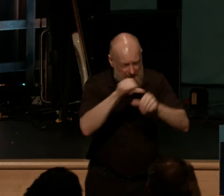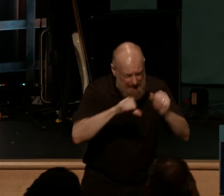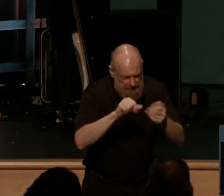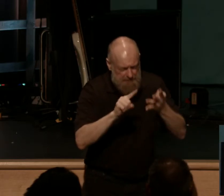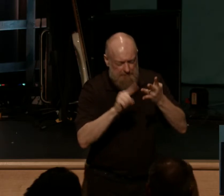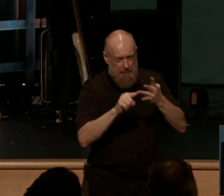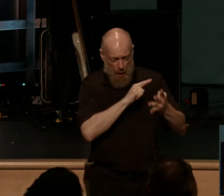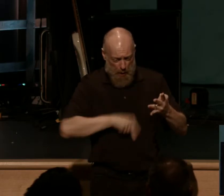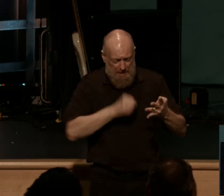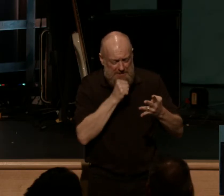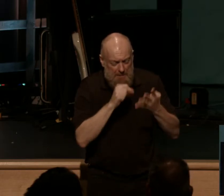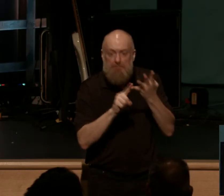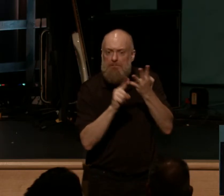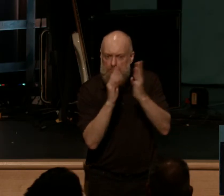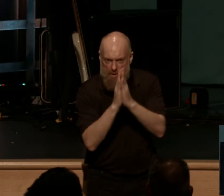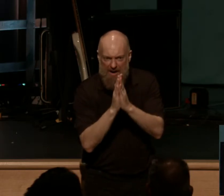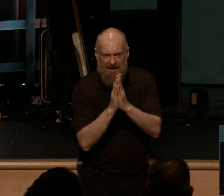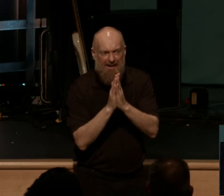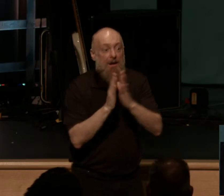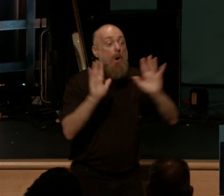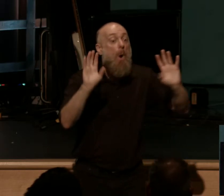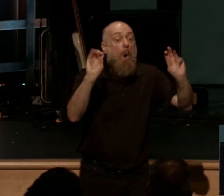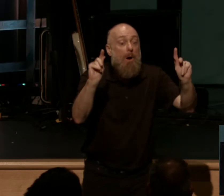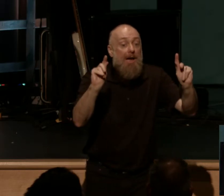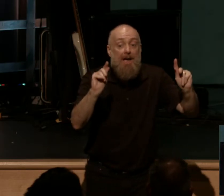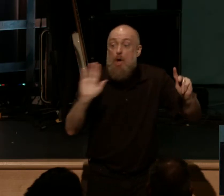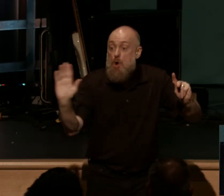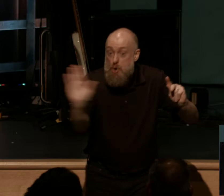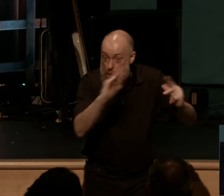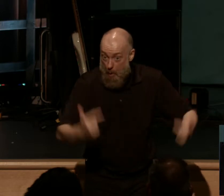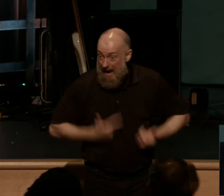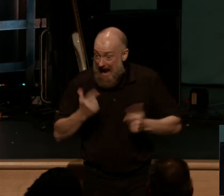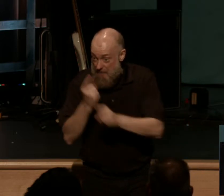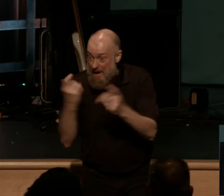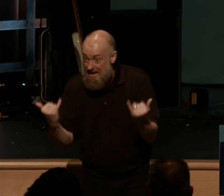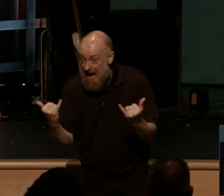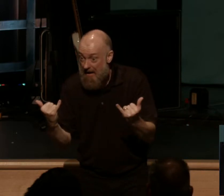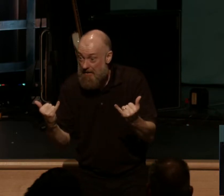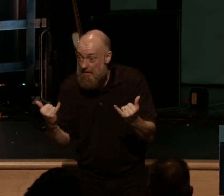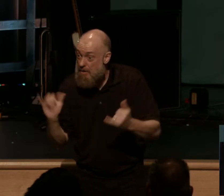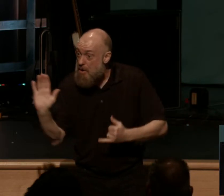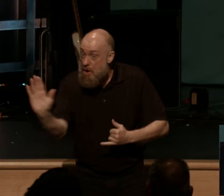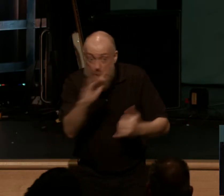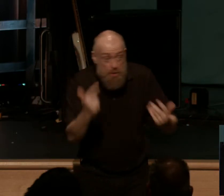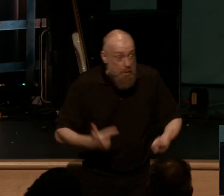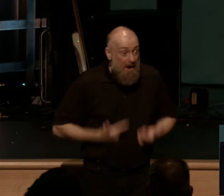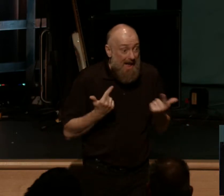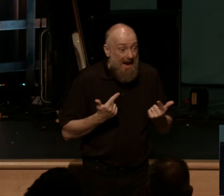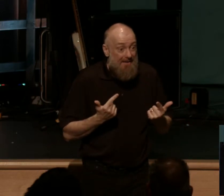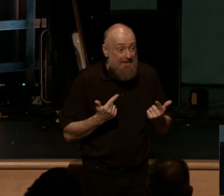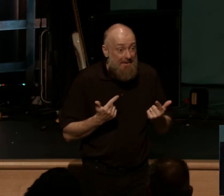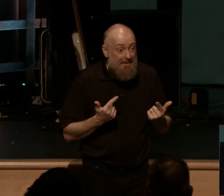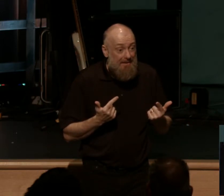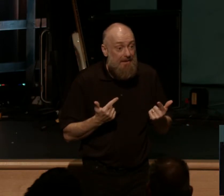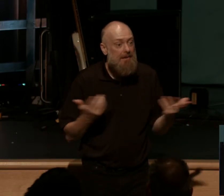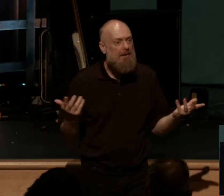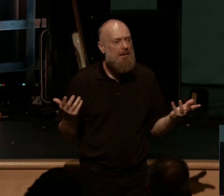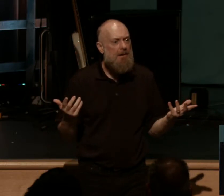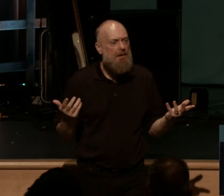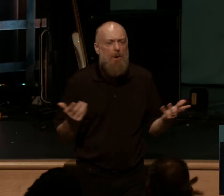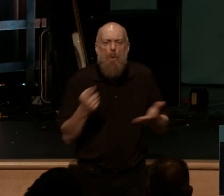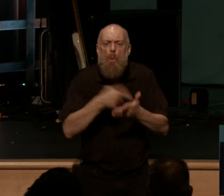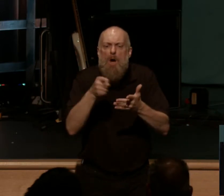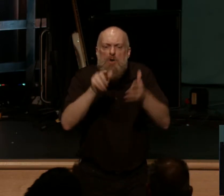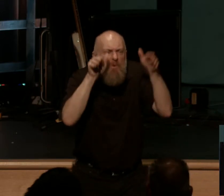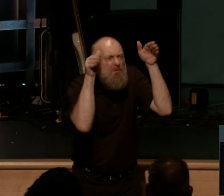bread and prayer. Let me ask you, based on your life right now, the life that you live, the desires you have, what's your devotion? What's your